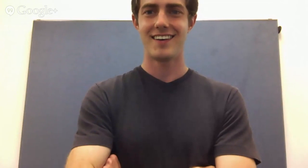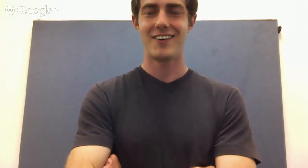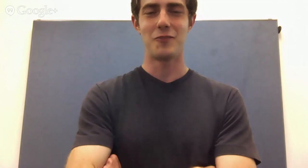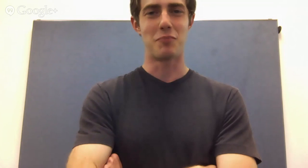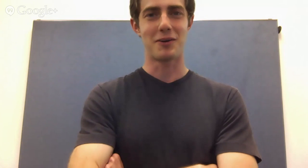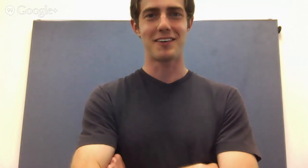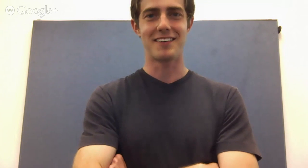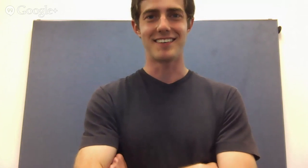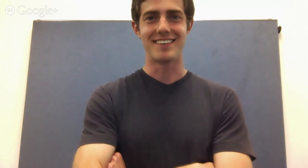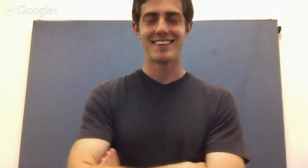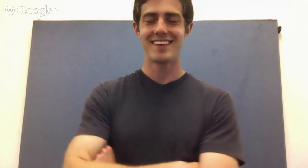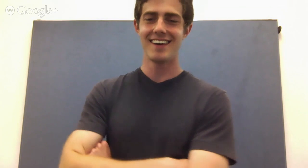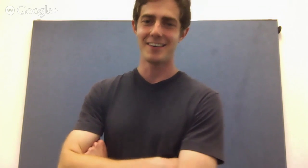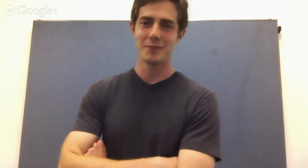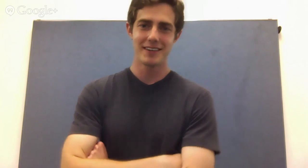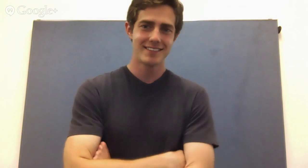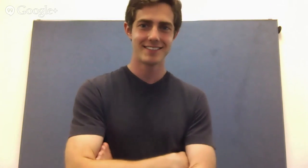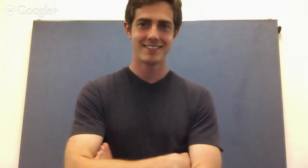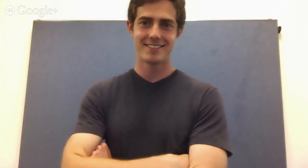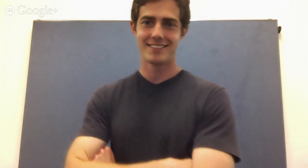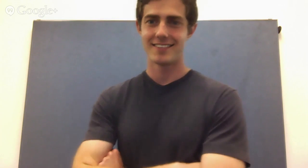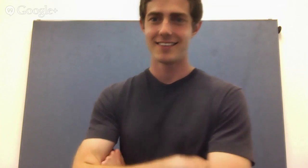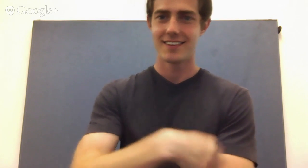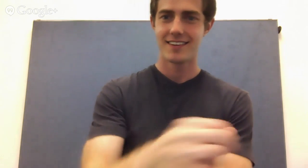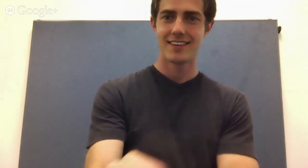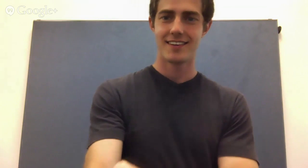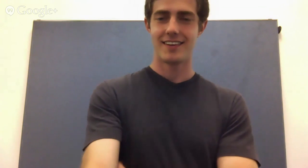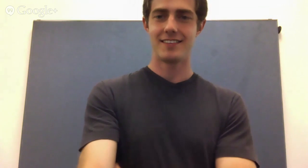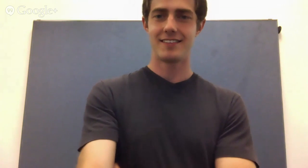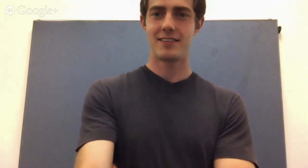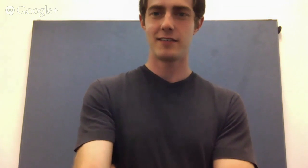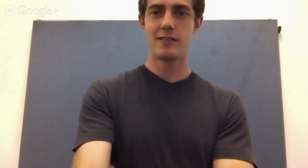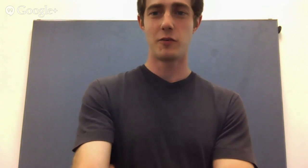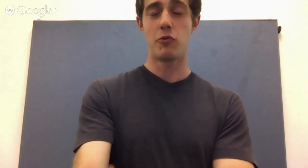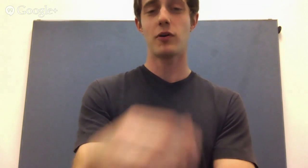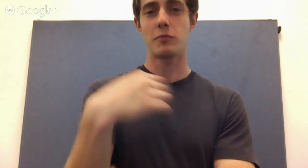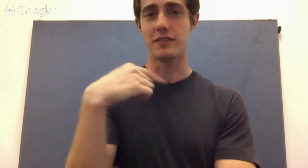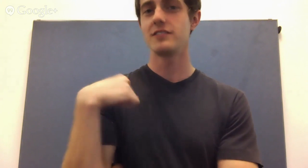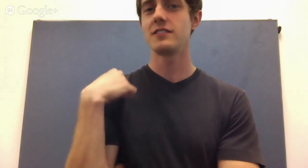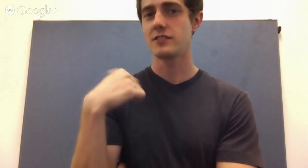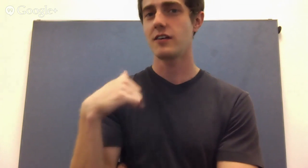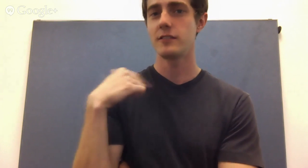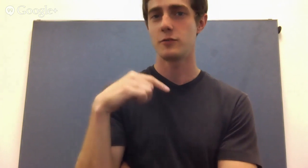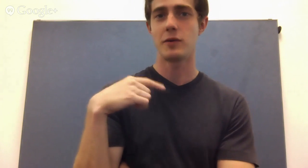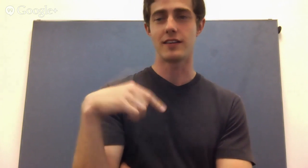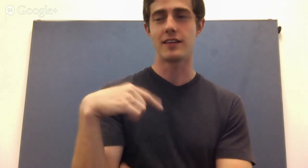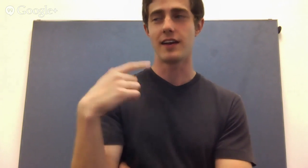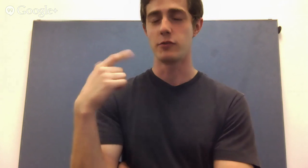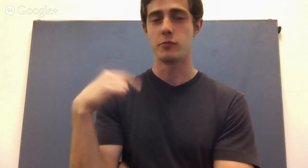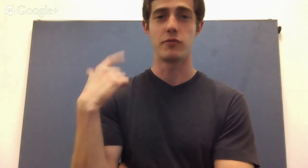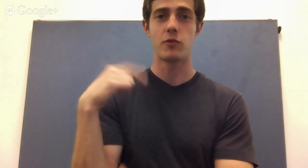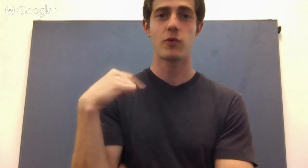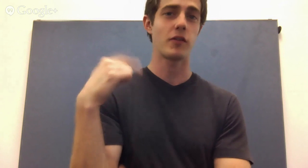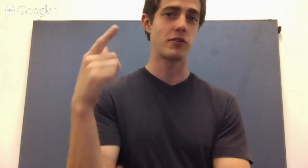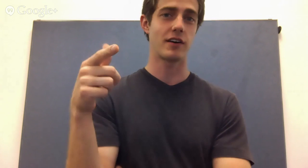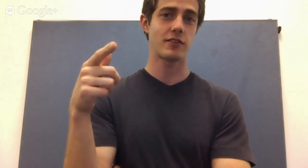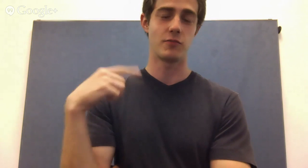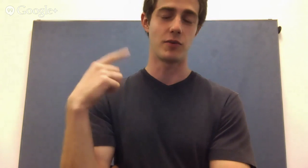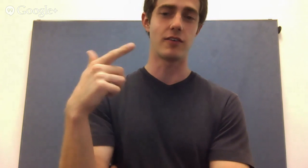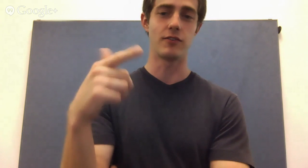Oh, burn. Yeah, well, this is the boring part. This is the sausage making that happens before all the production when it goes on